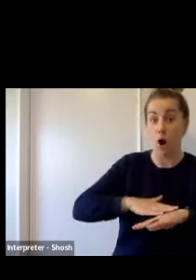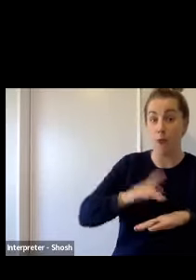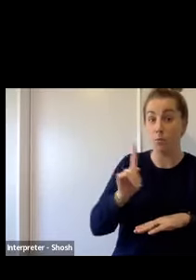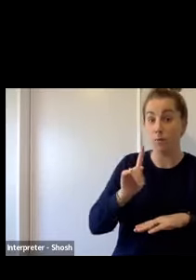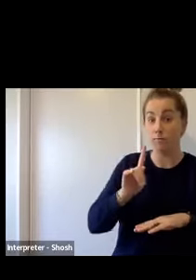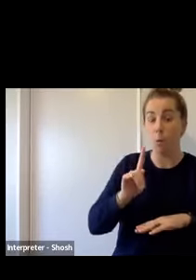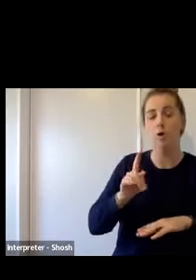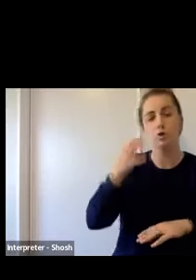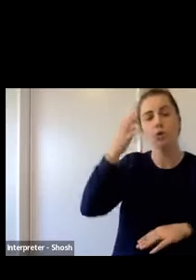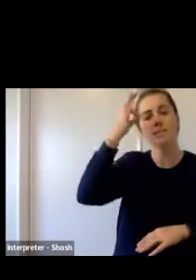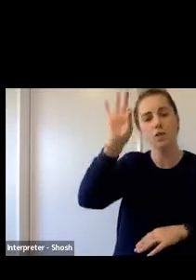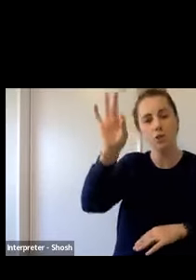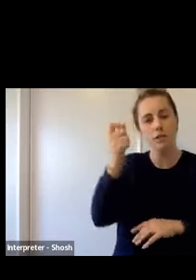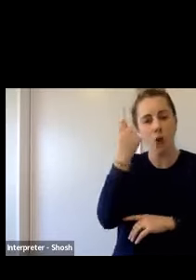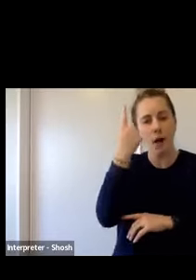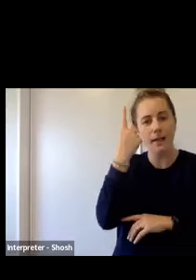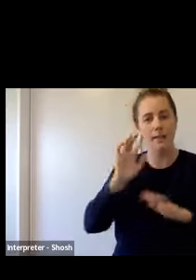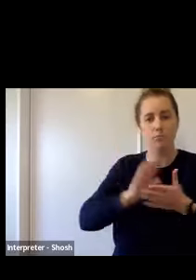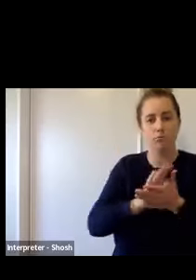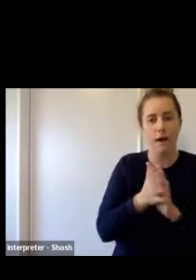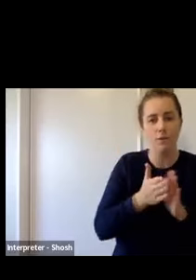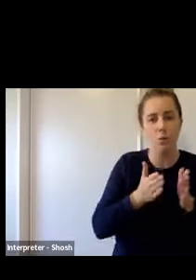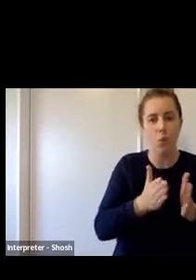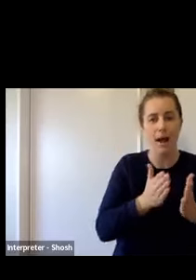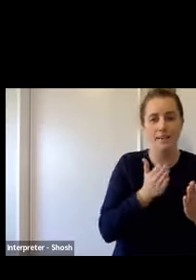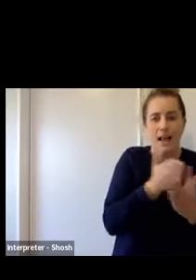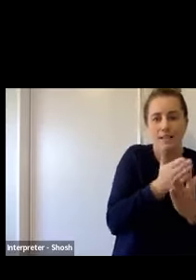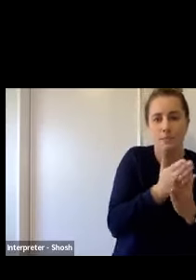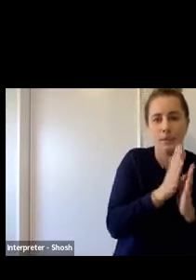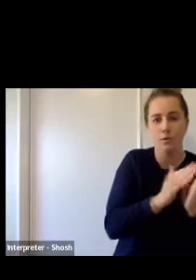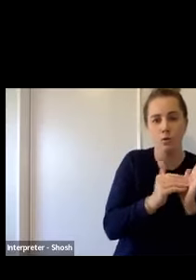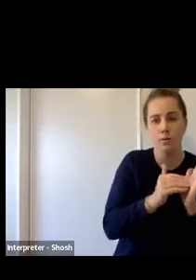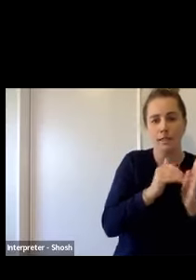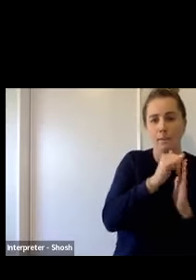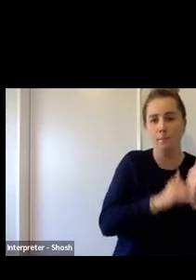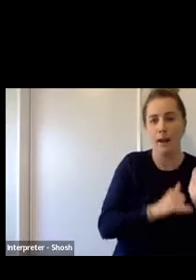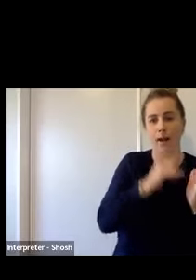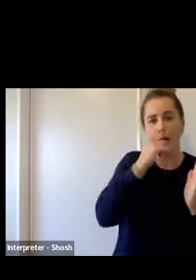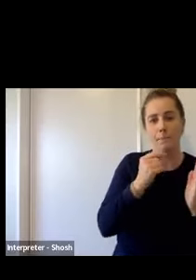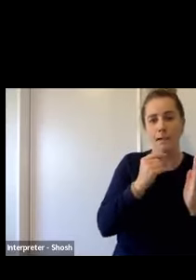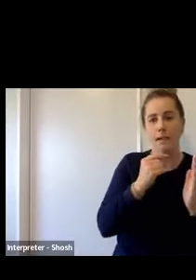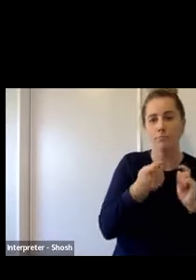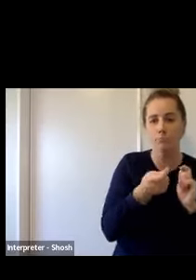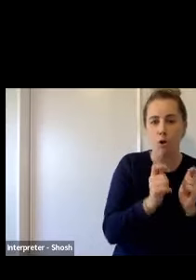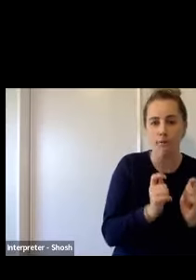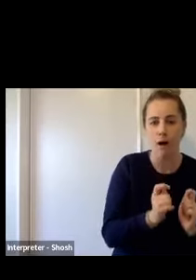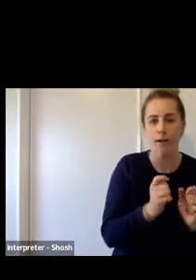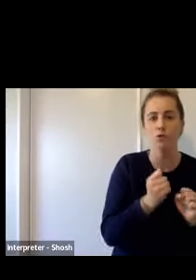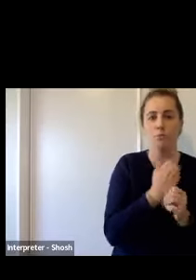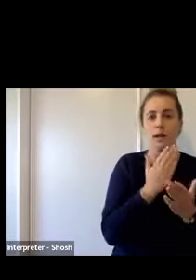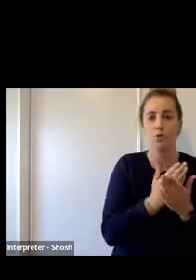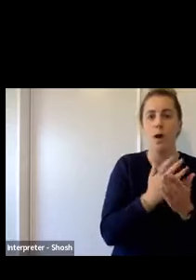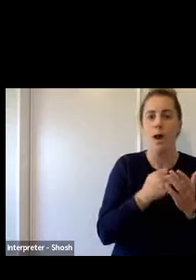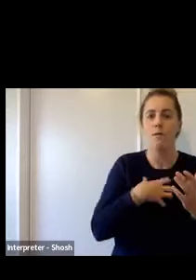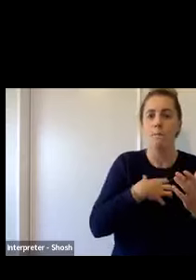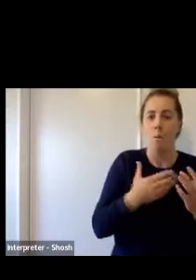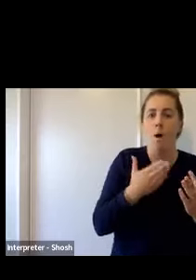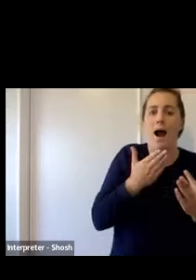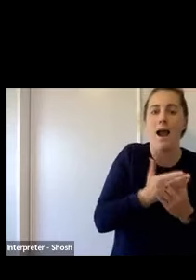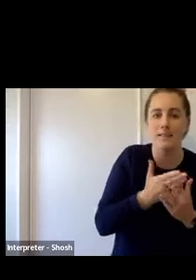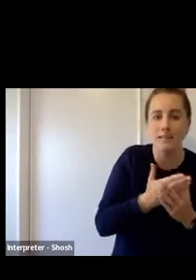practical ways that we think the Accessibility for New Zealanders Bill could be modified in order to bring considerably more